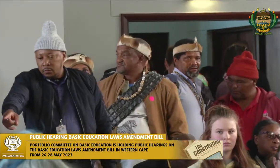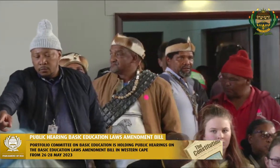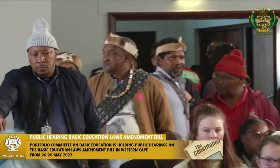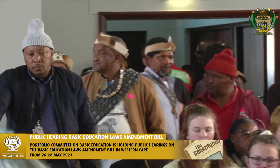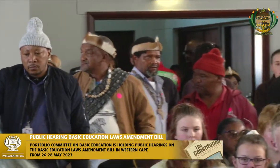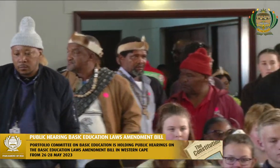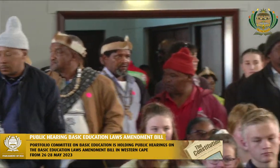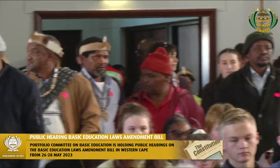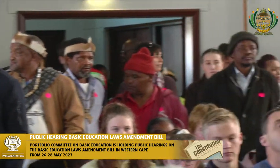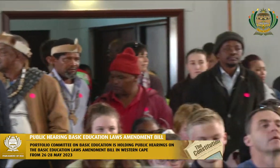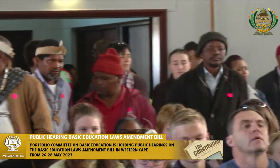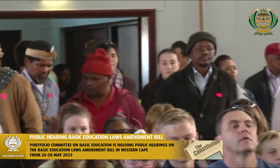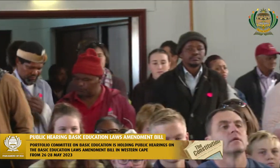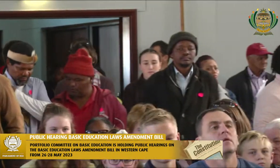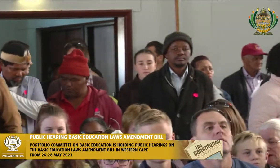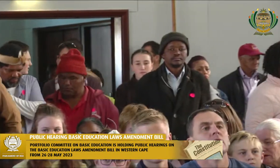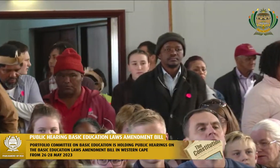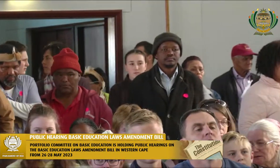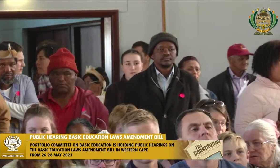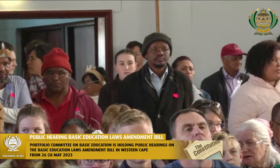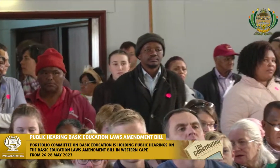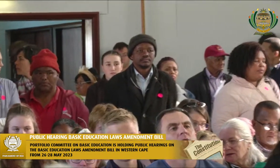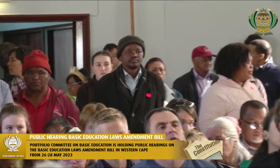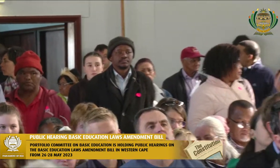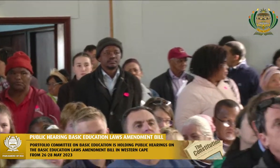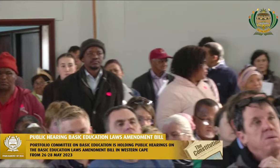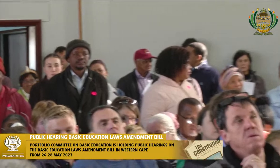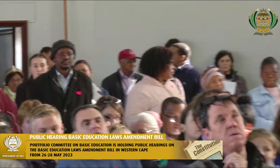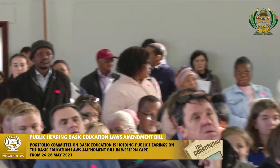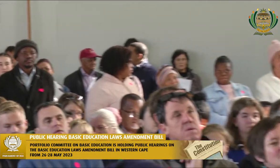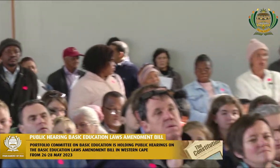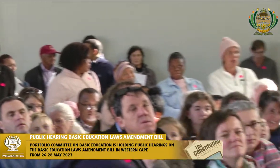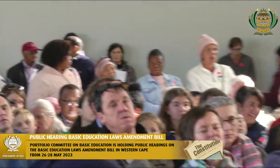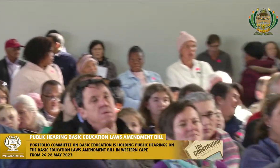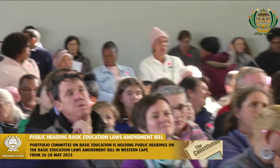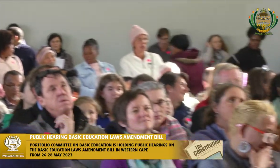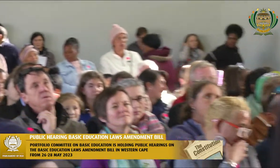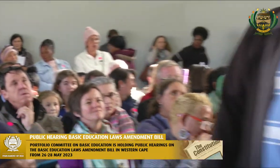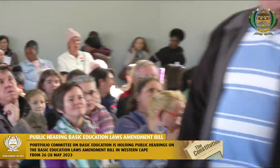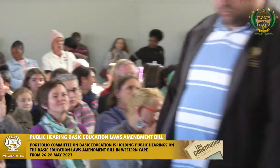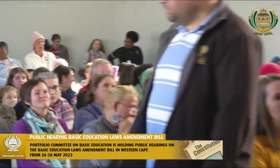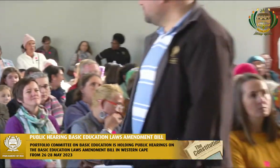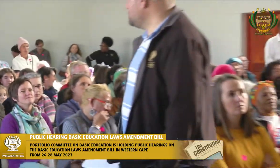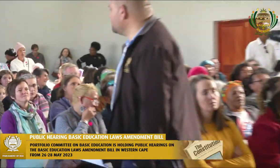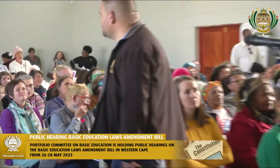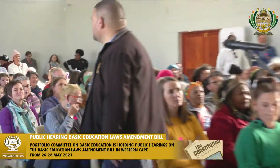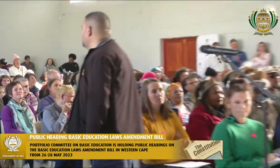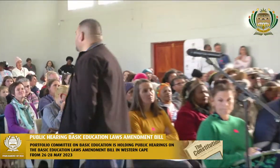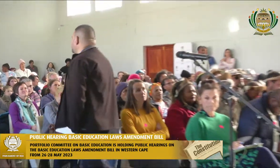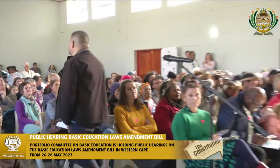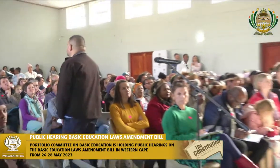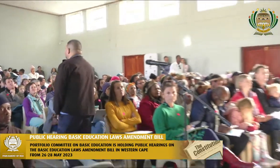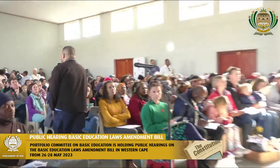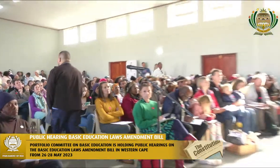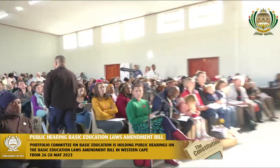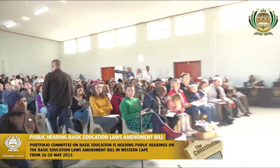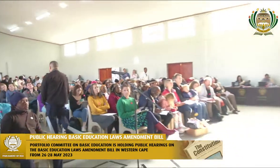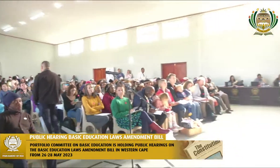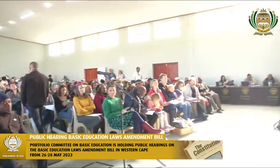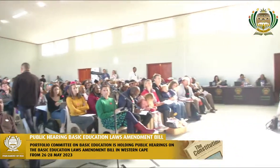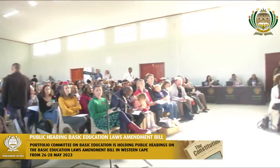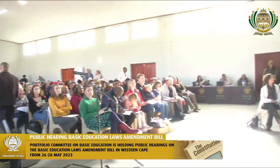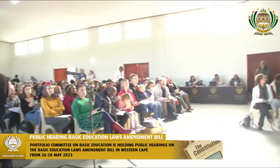All right. At this point, I'm going to ask our speaker, Councillor